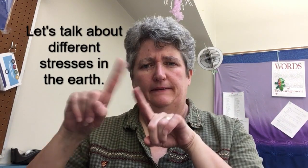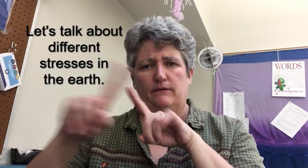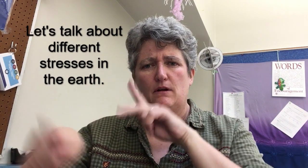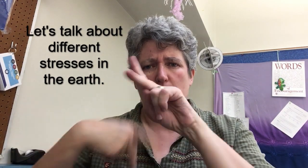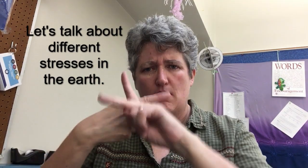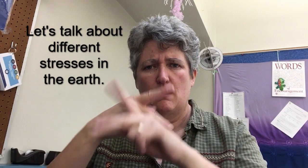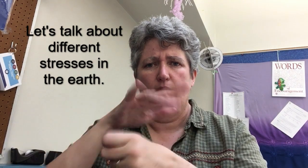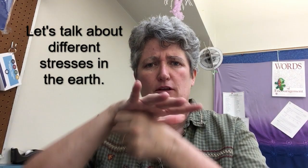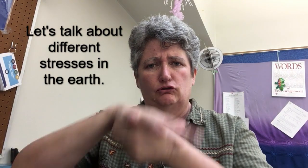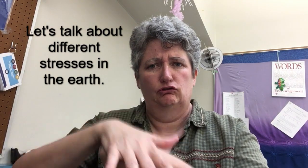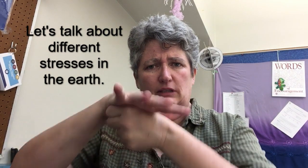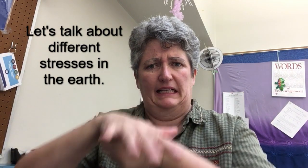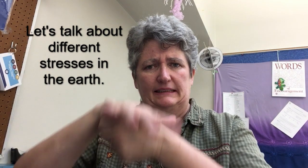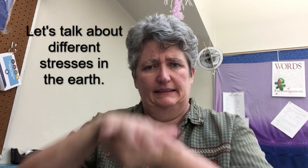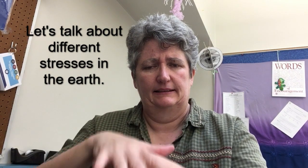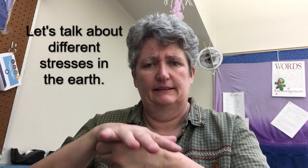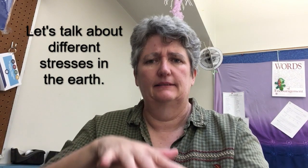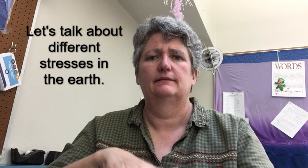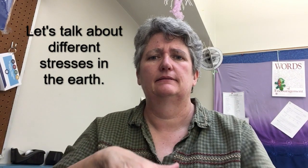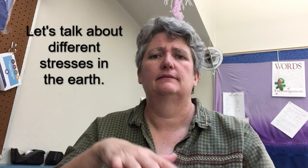I'm going to explain about different kinds of stresses in the earth.